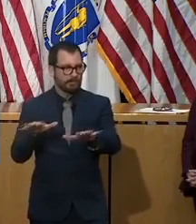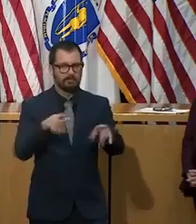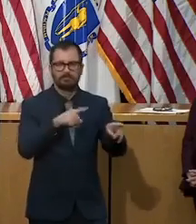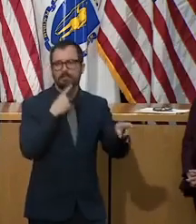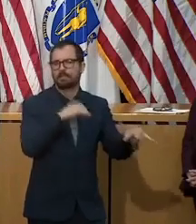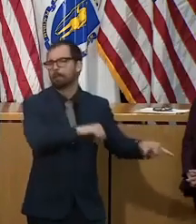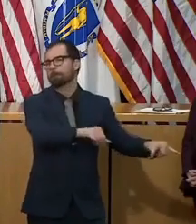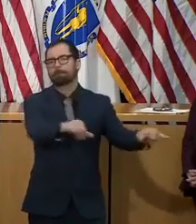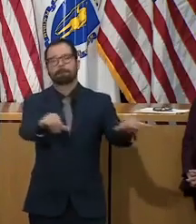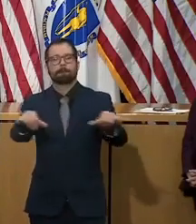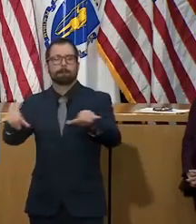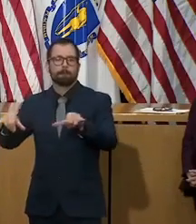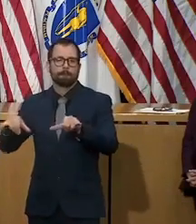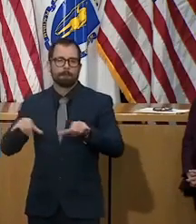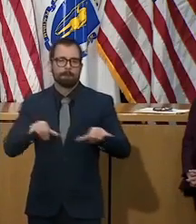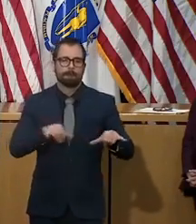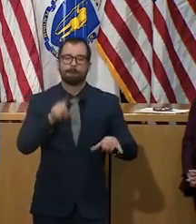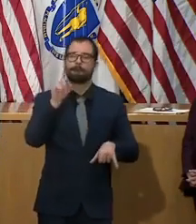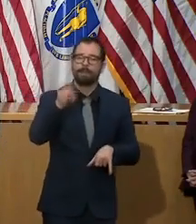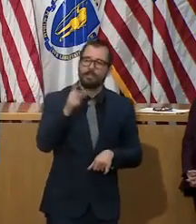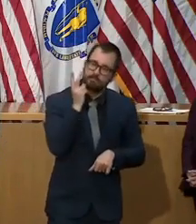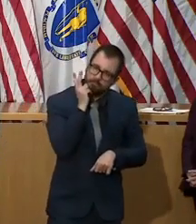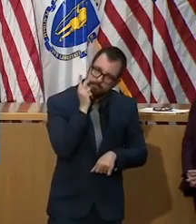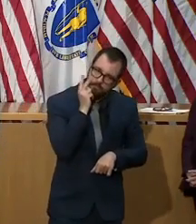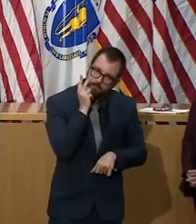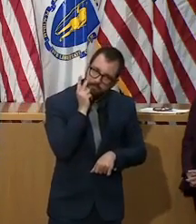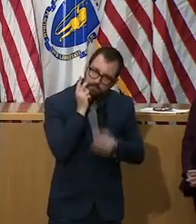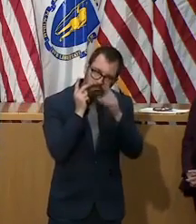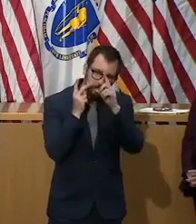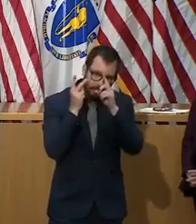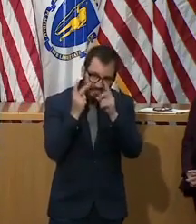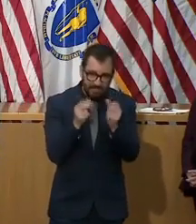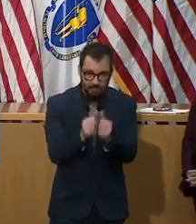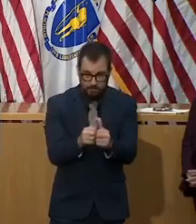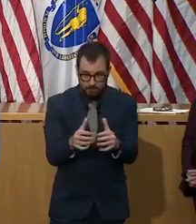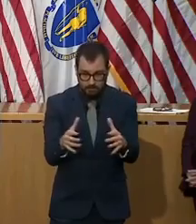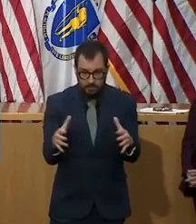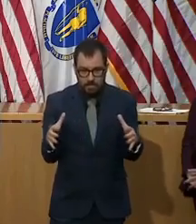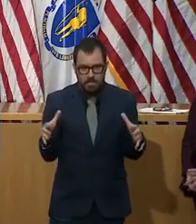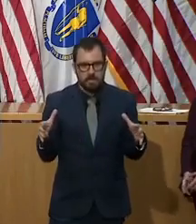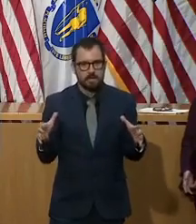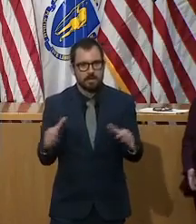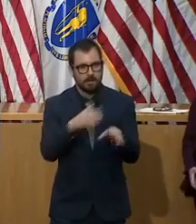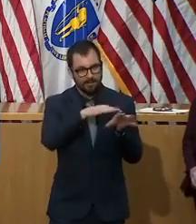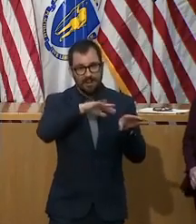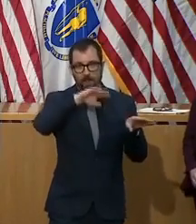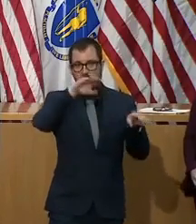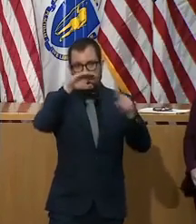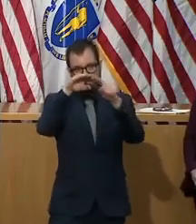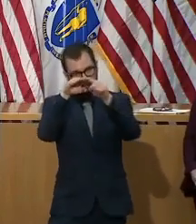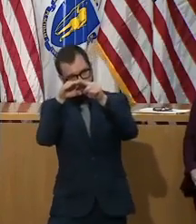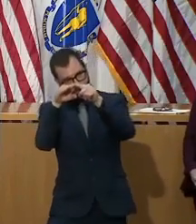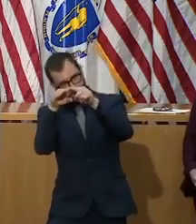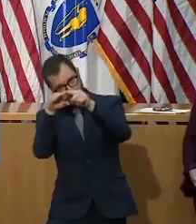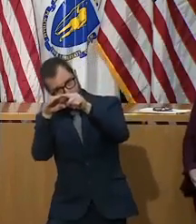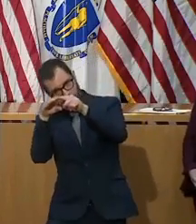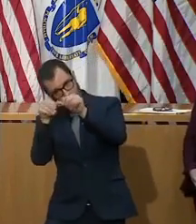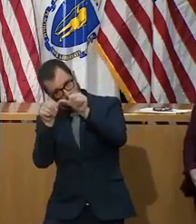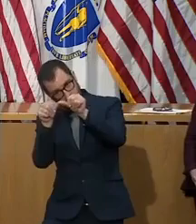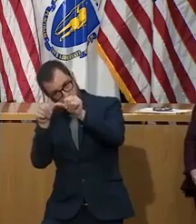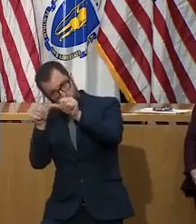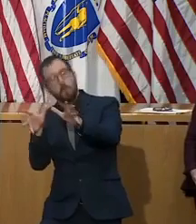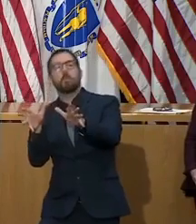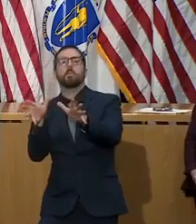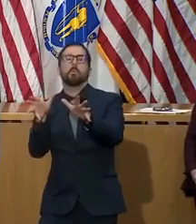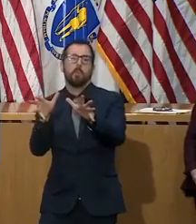some period of time, and it varies how long people talk about those downward trends, but the bottom line is if you don't see any downward trends, then